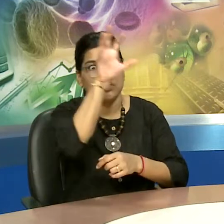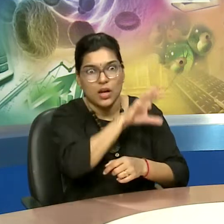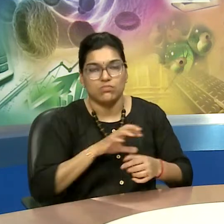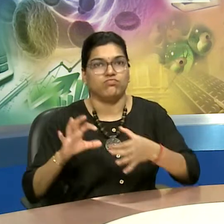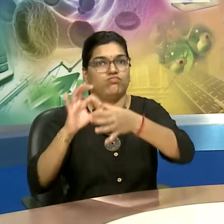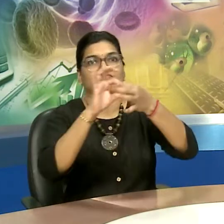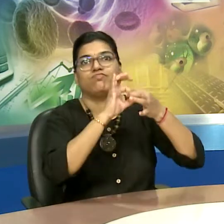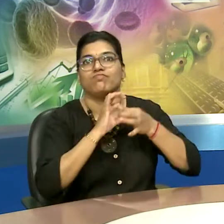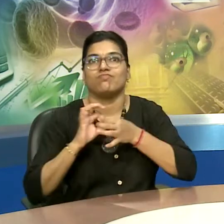union of